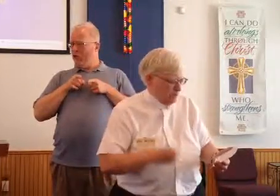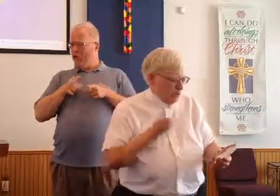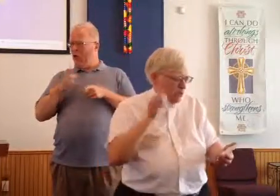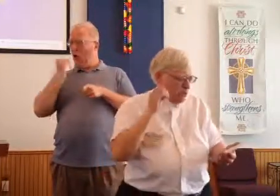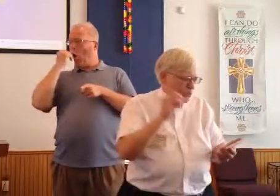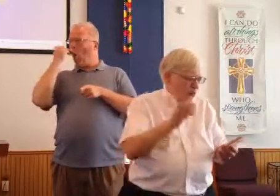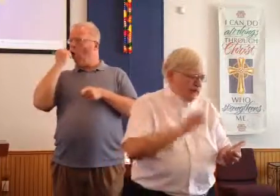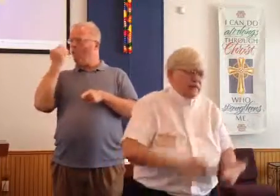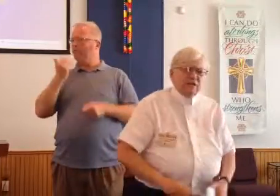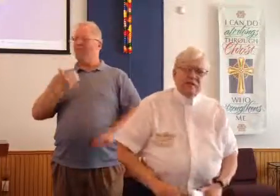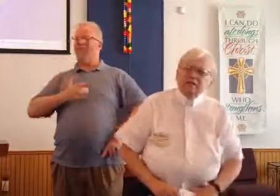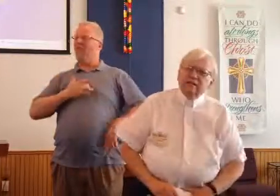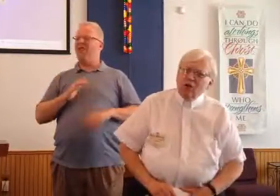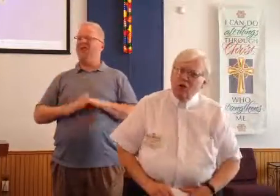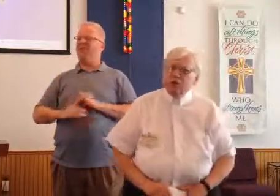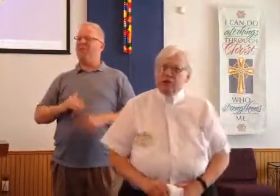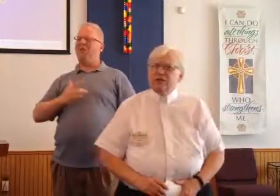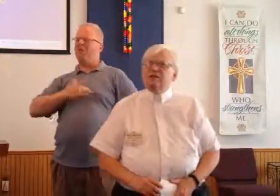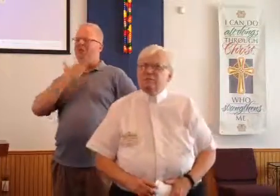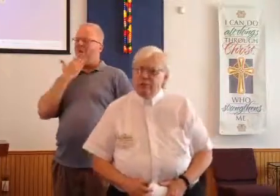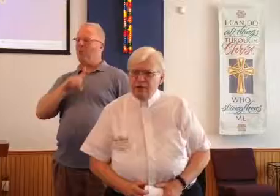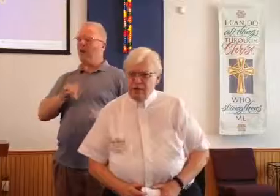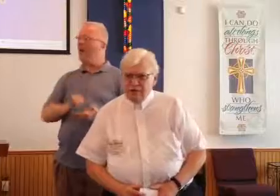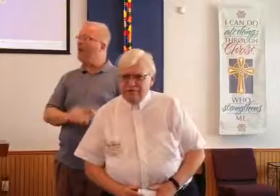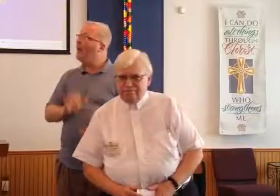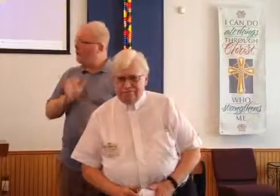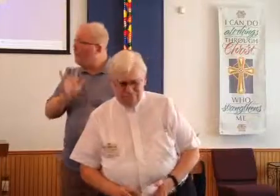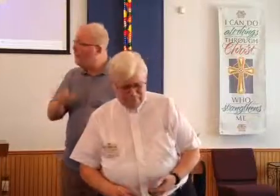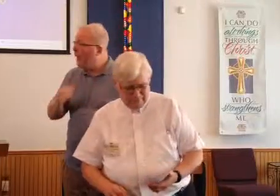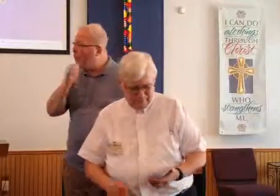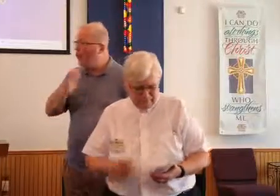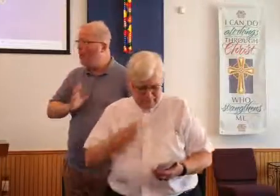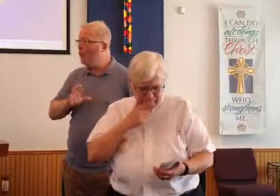Jesus practiced the oldest profession.